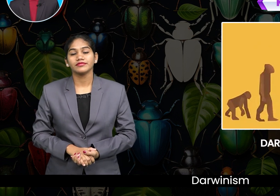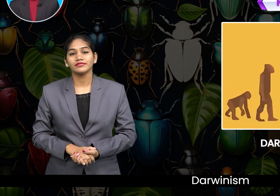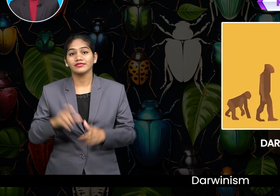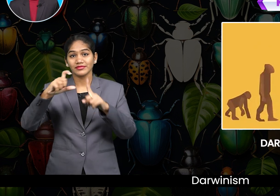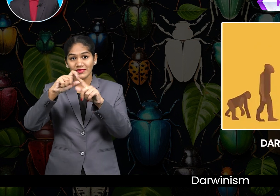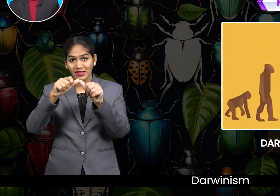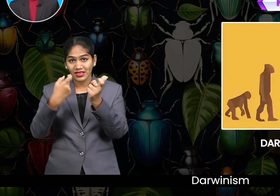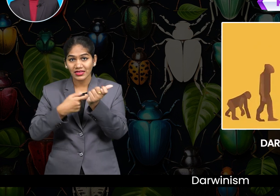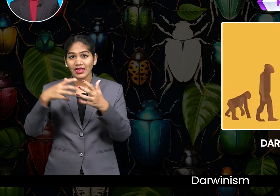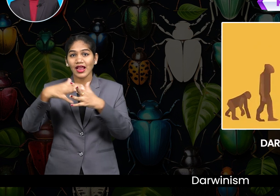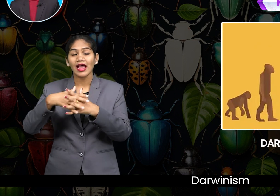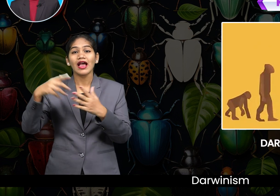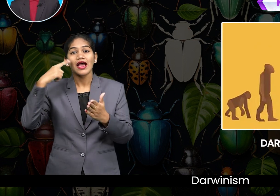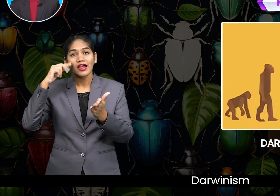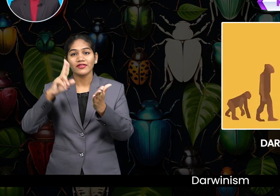Darwinism,